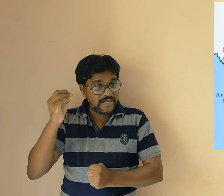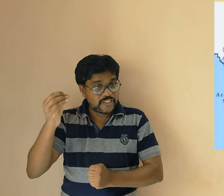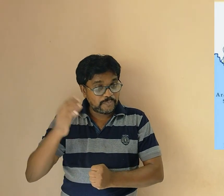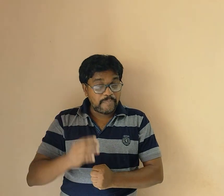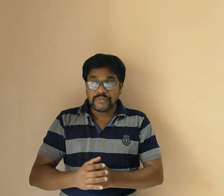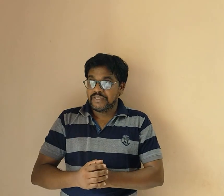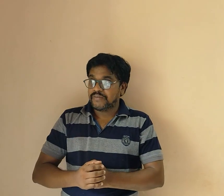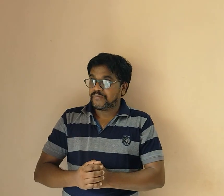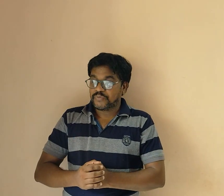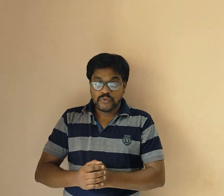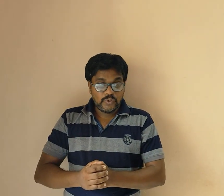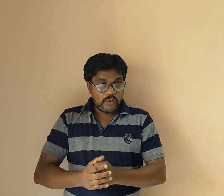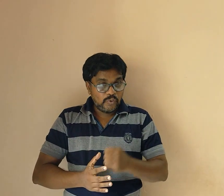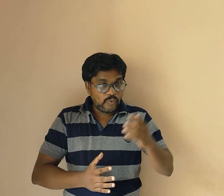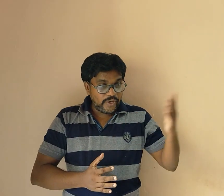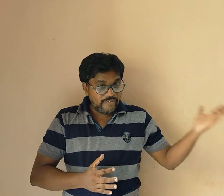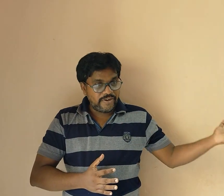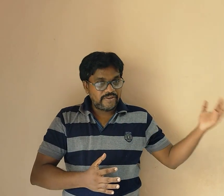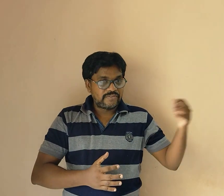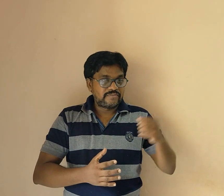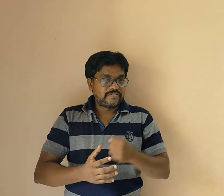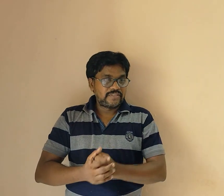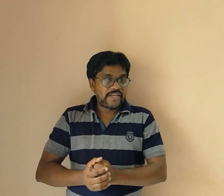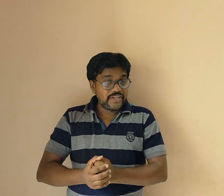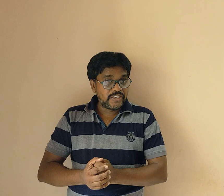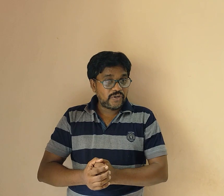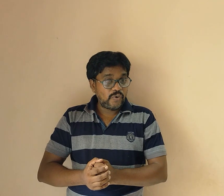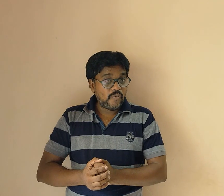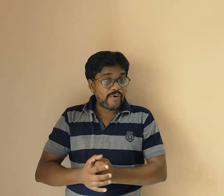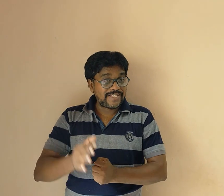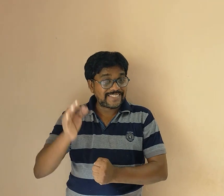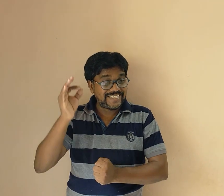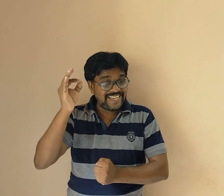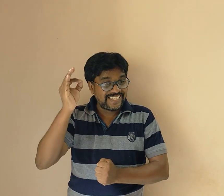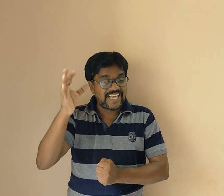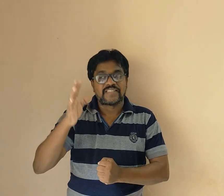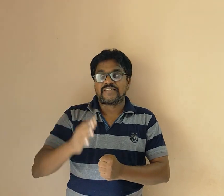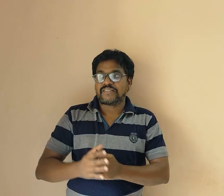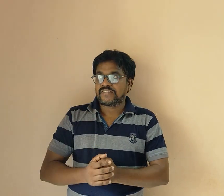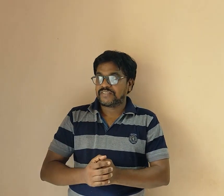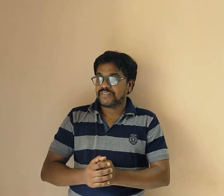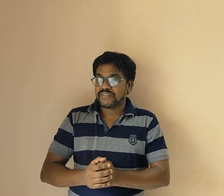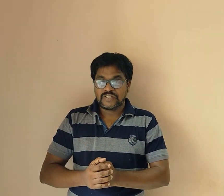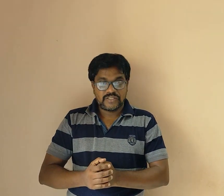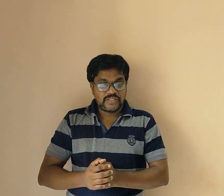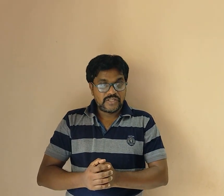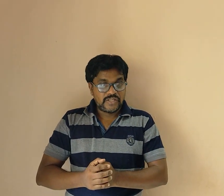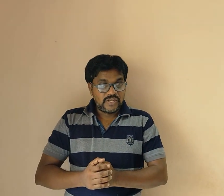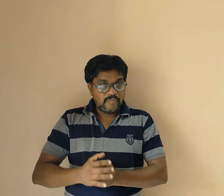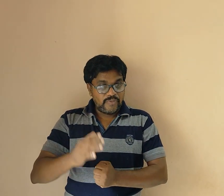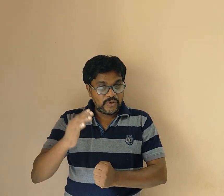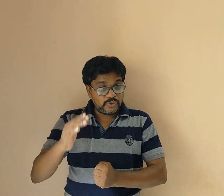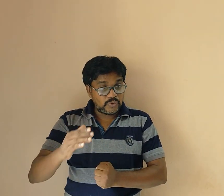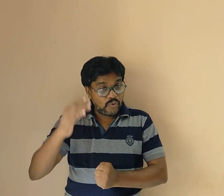earliest people who lived here were skilled gatherers. They used to